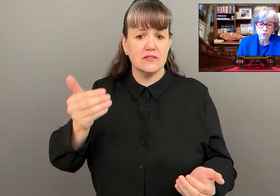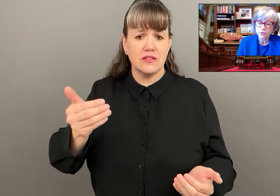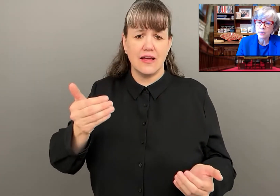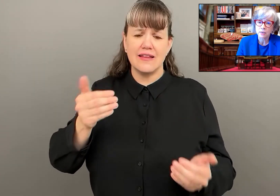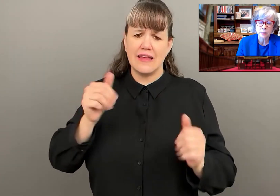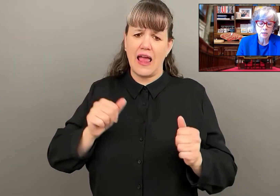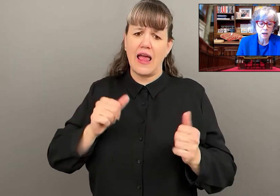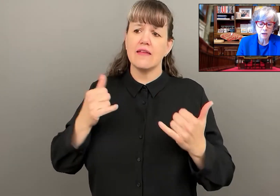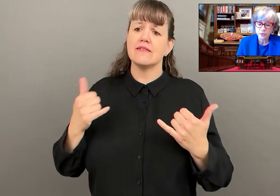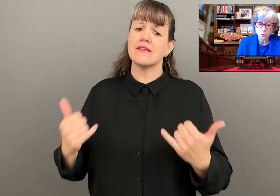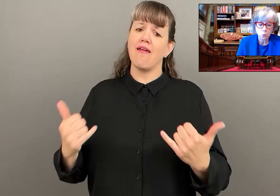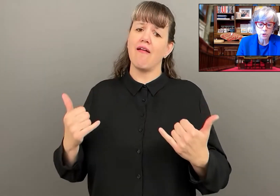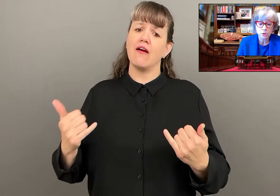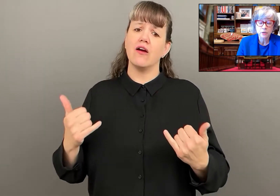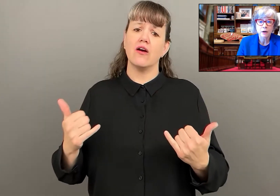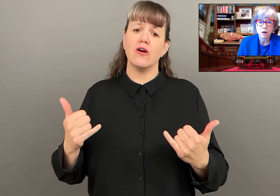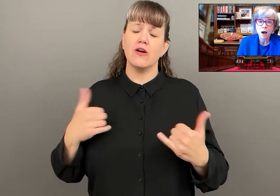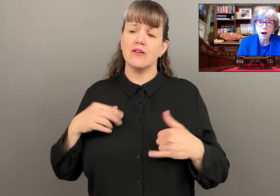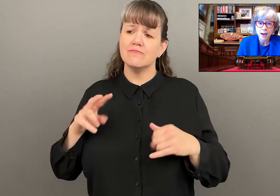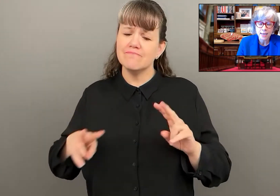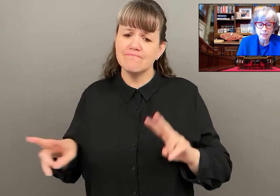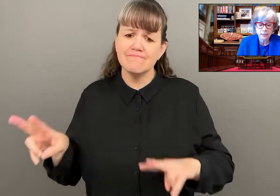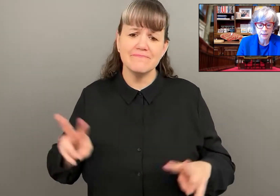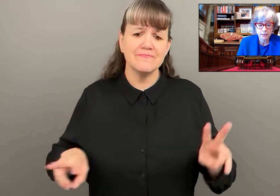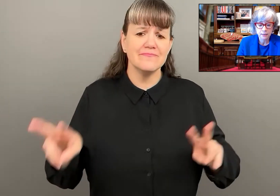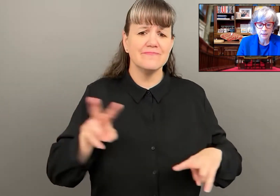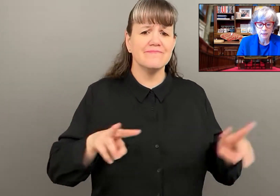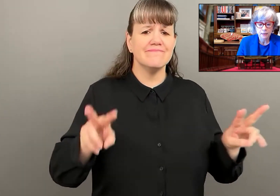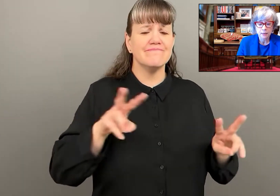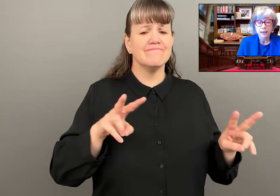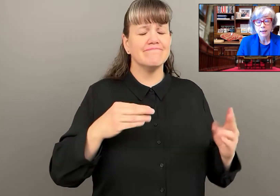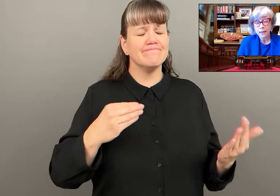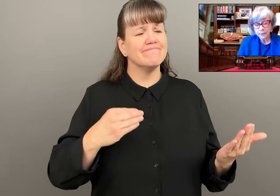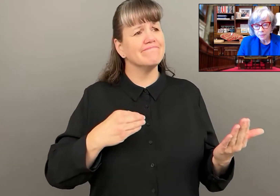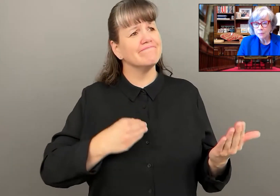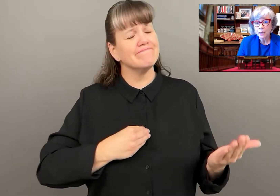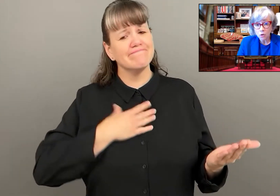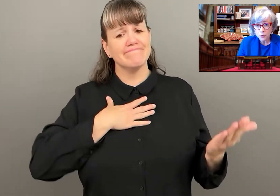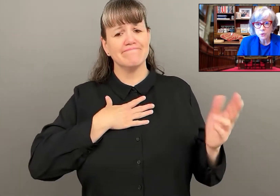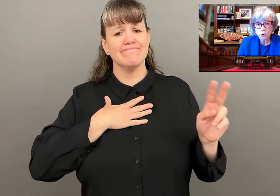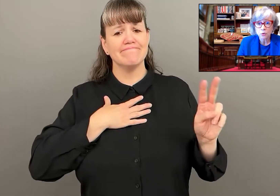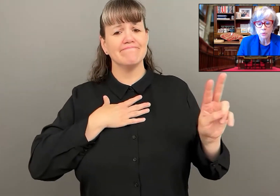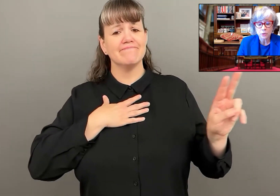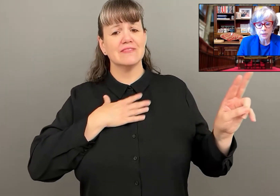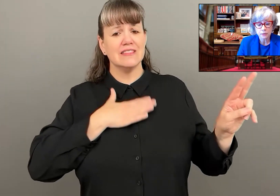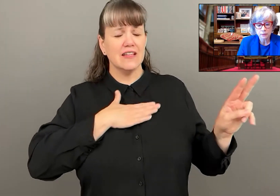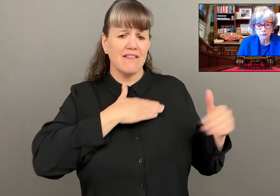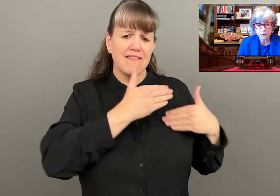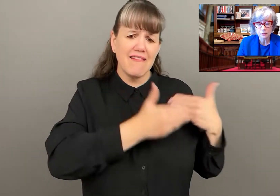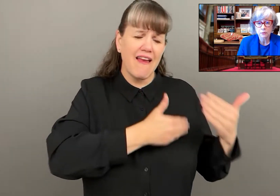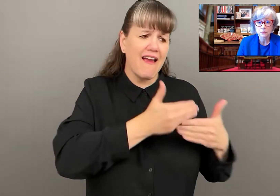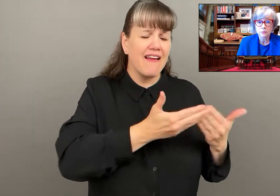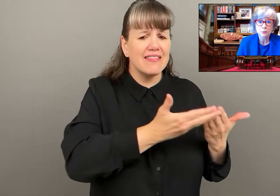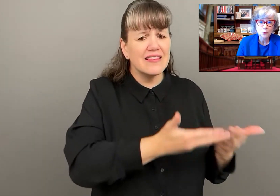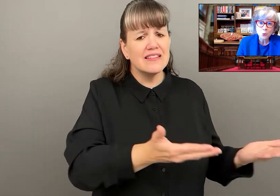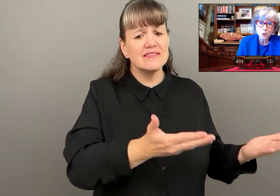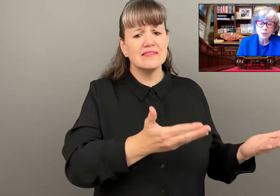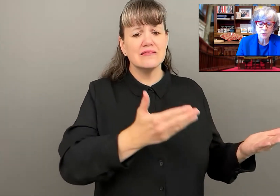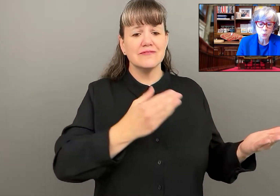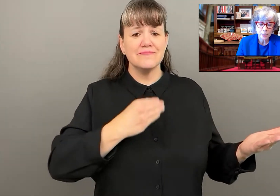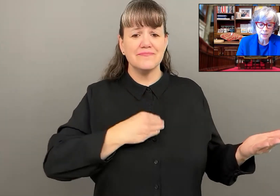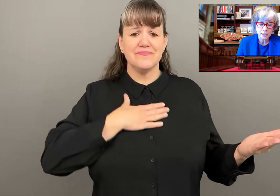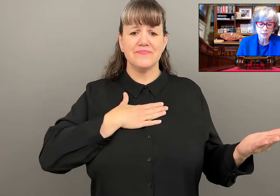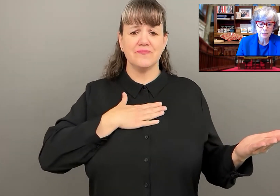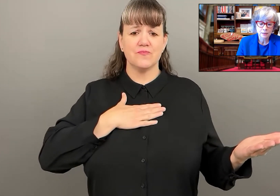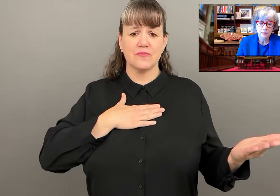all the things of this world that are kind and maybe also troubled. Roses